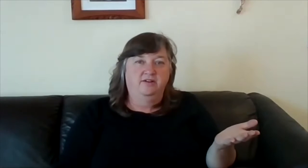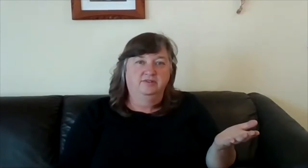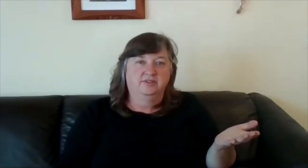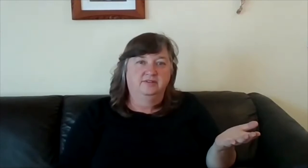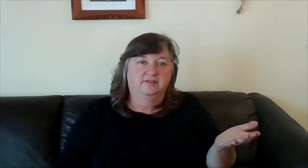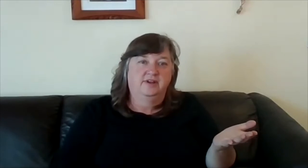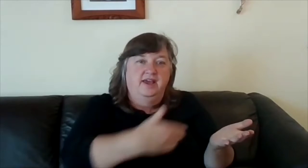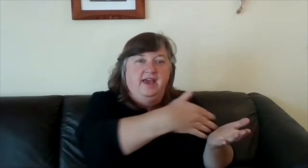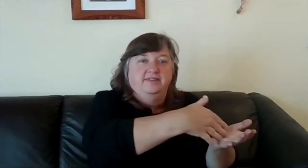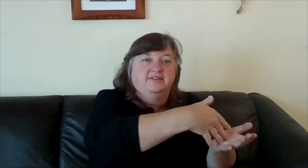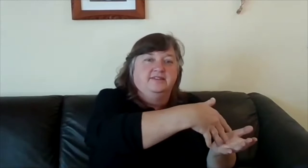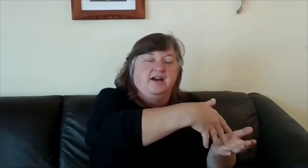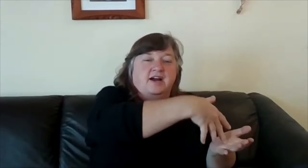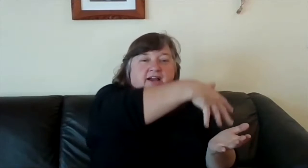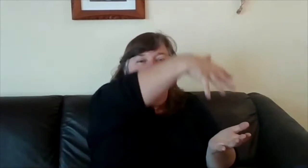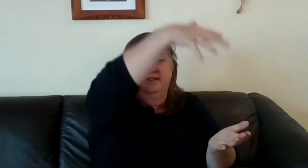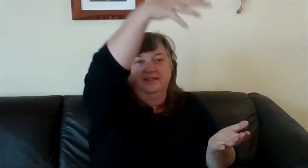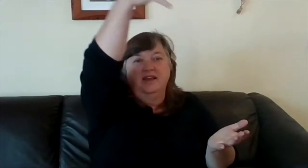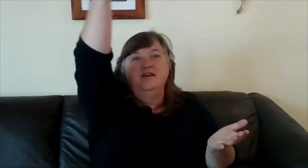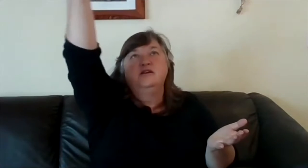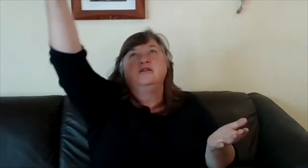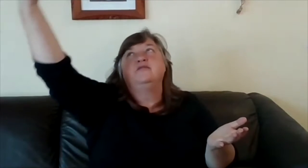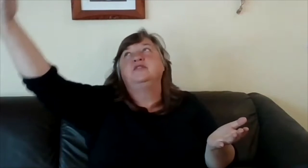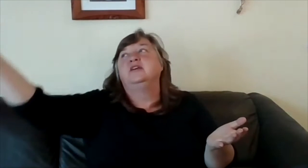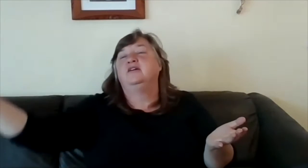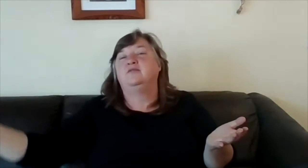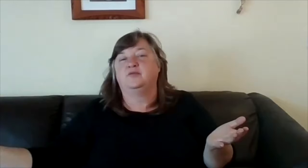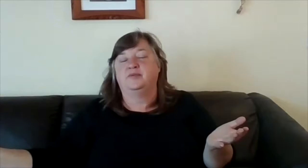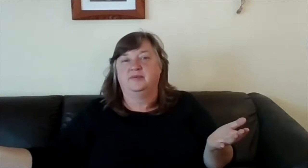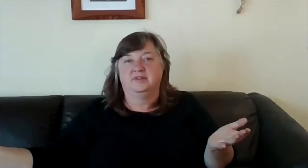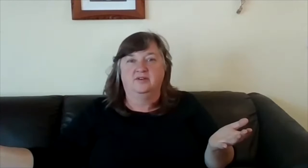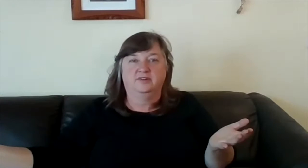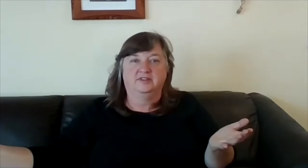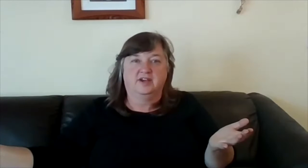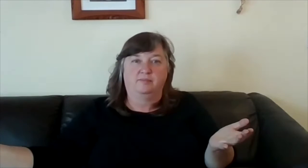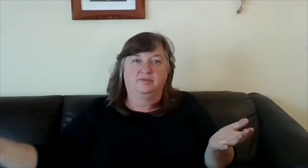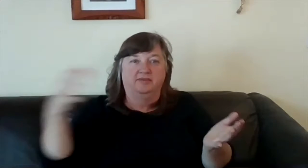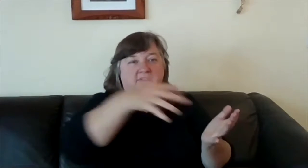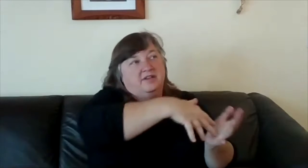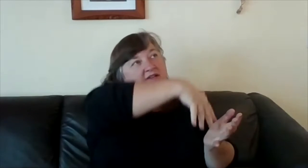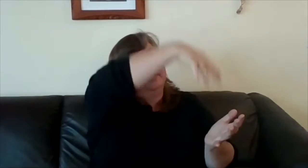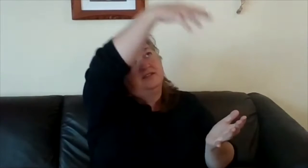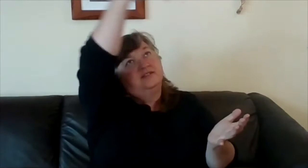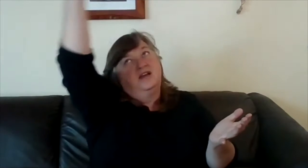ground and the sky is everything over top. So the